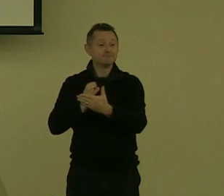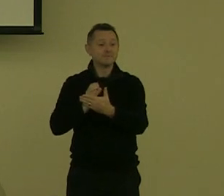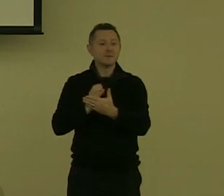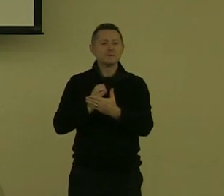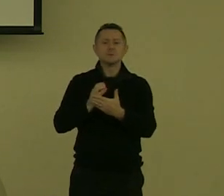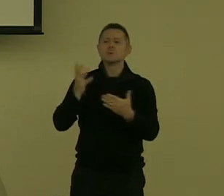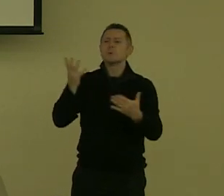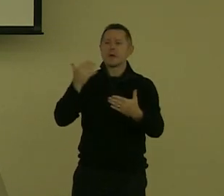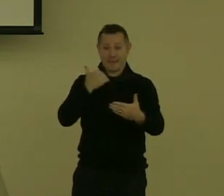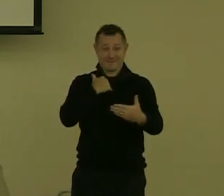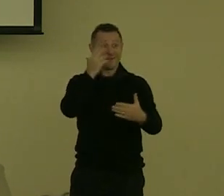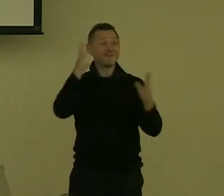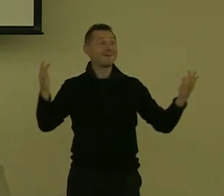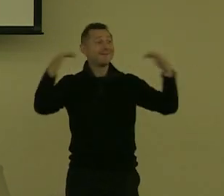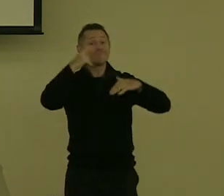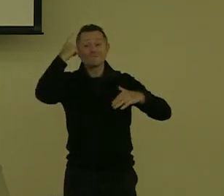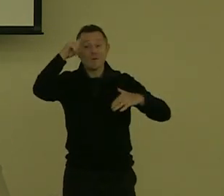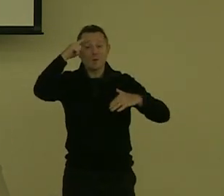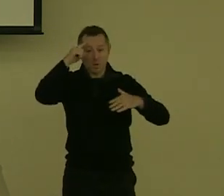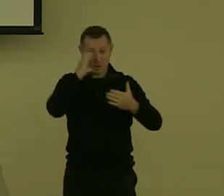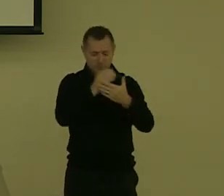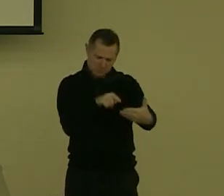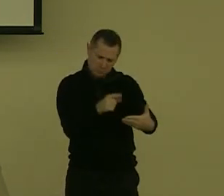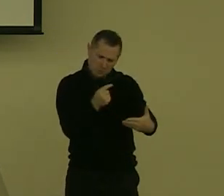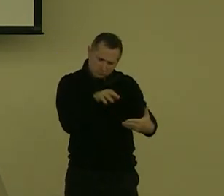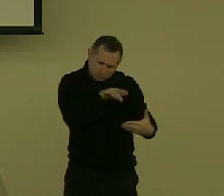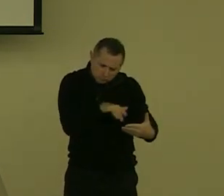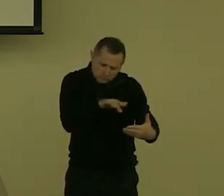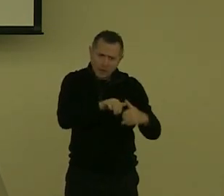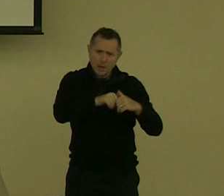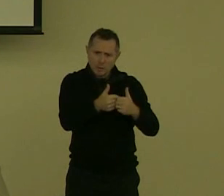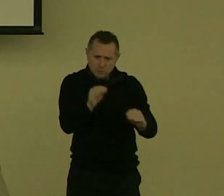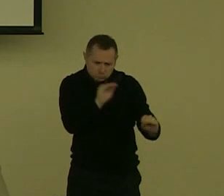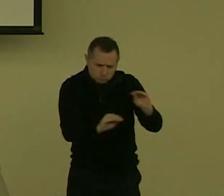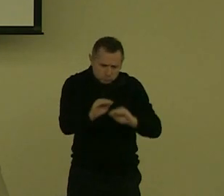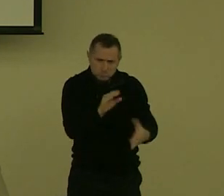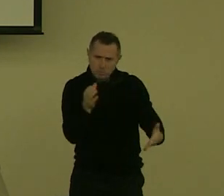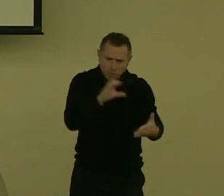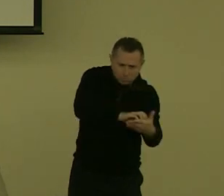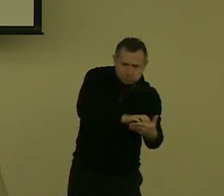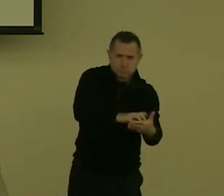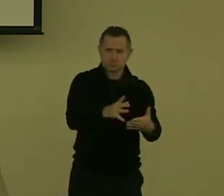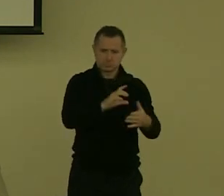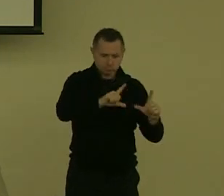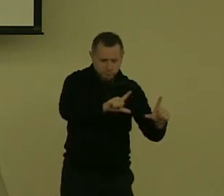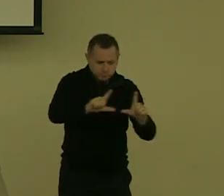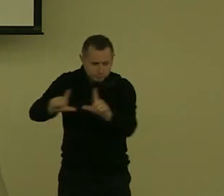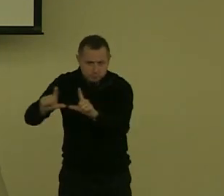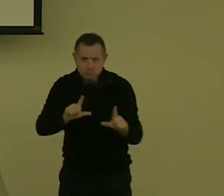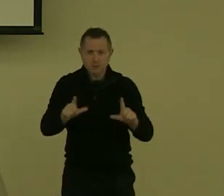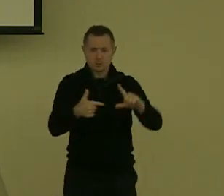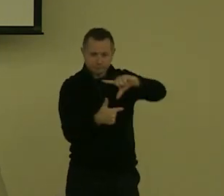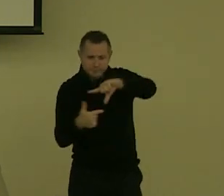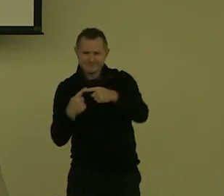and my claim to fame, besides my first initial, is that I work in the